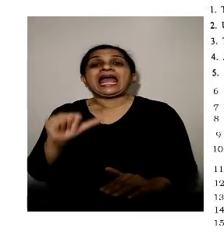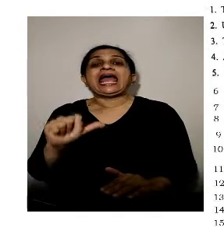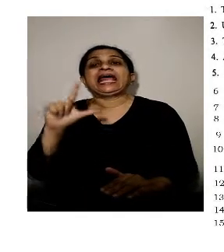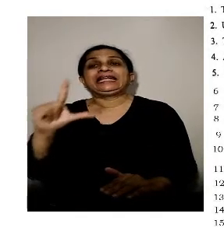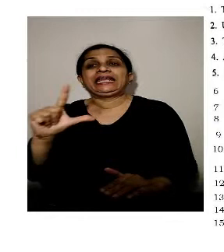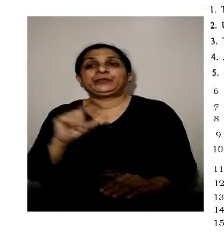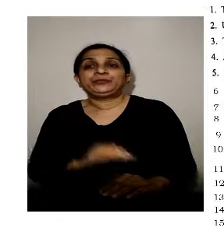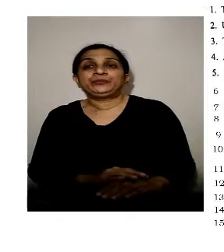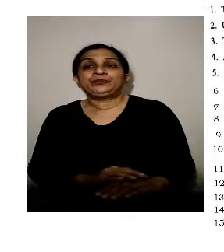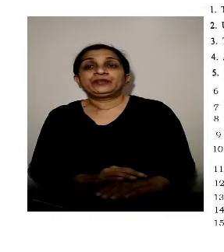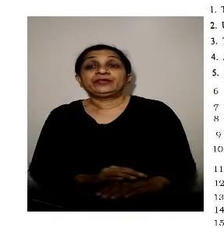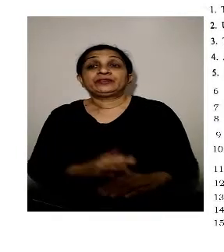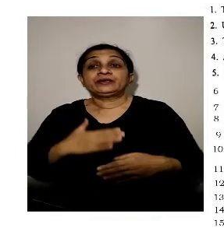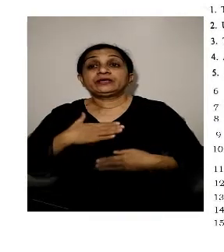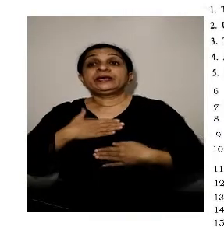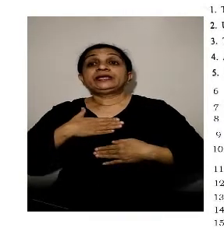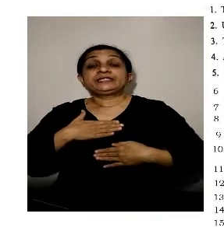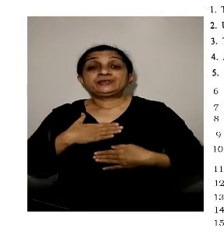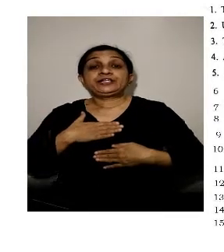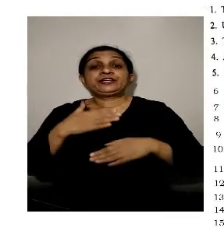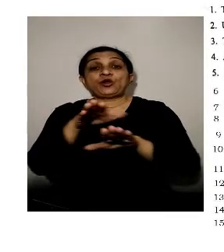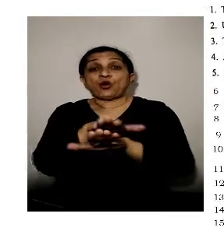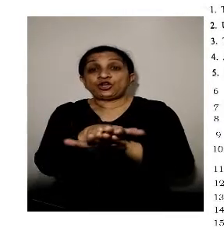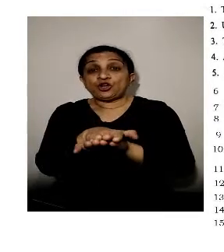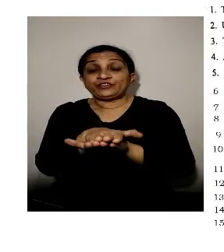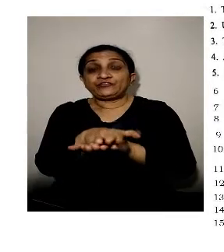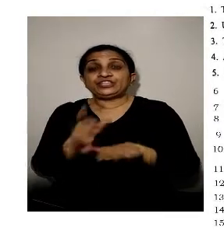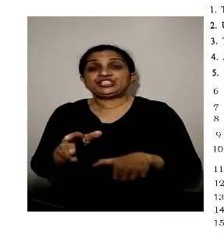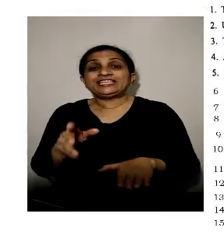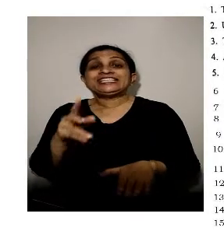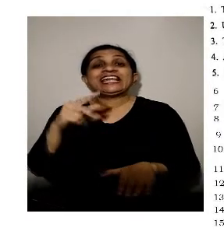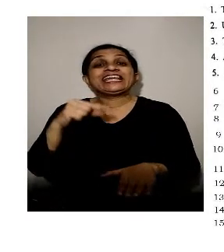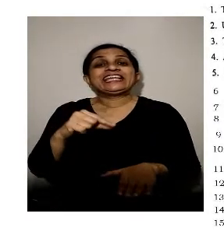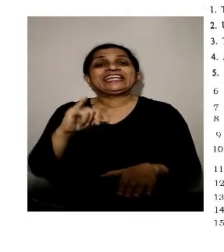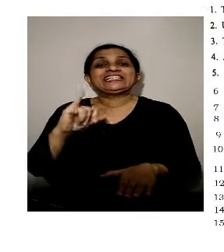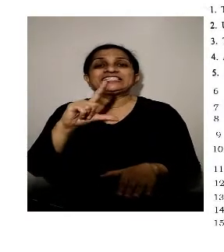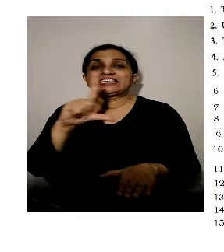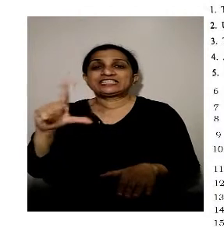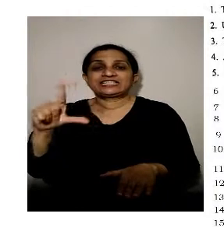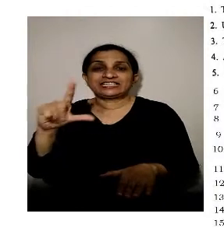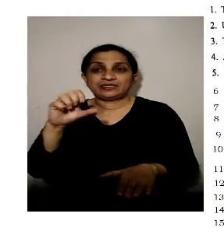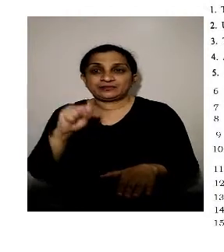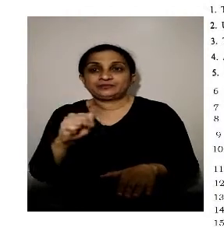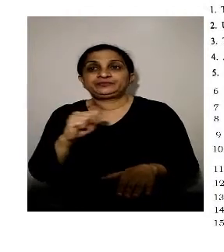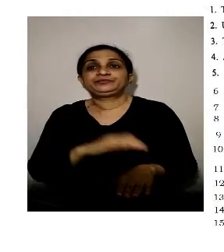algae. The respiratory organ of the fish is gills.